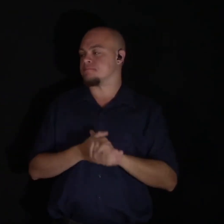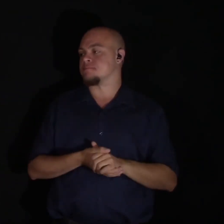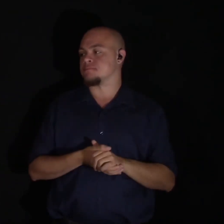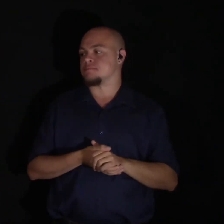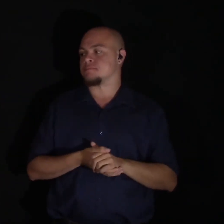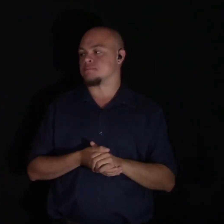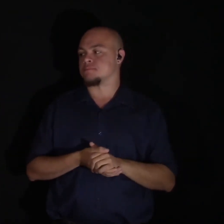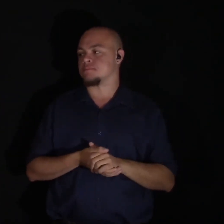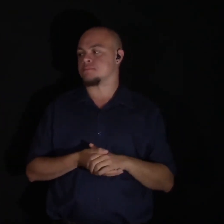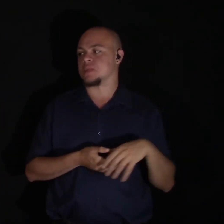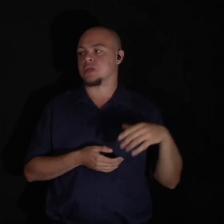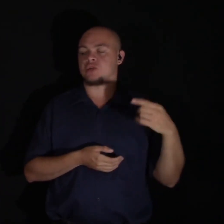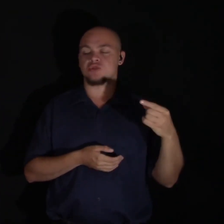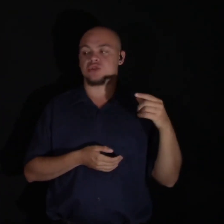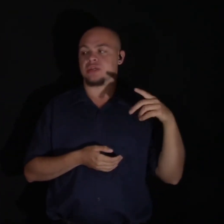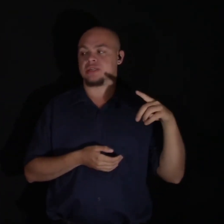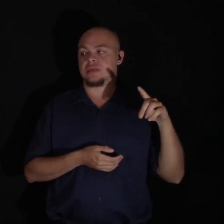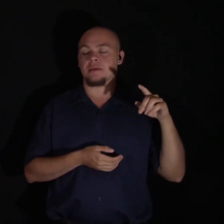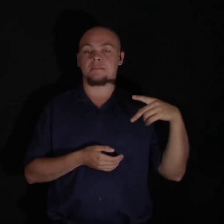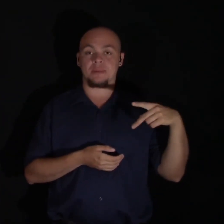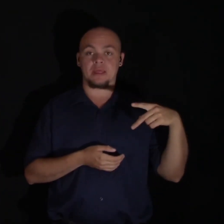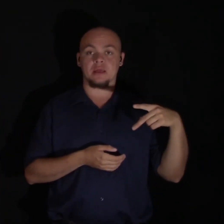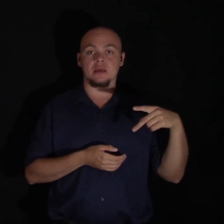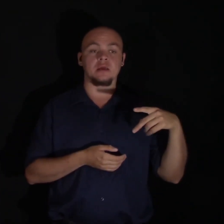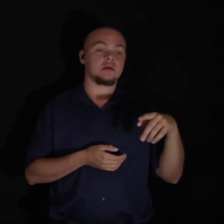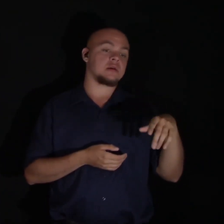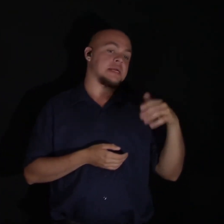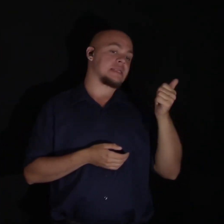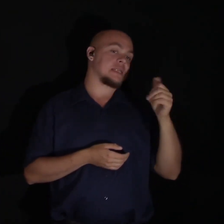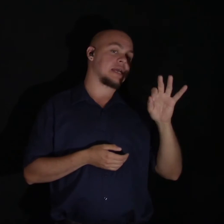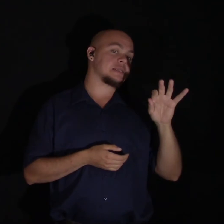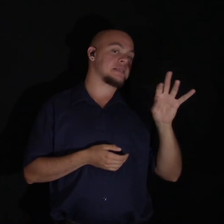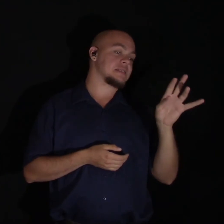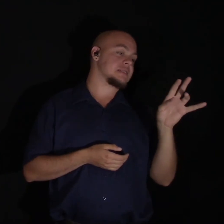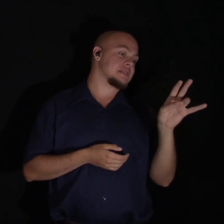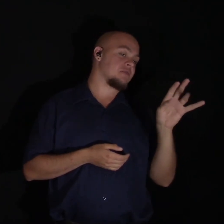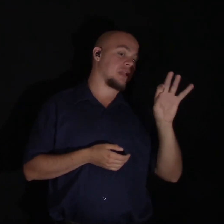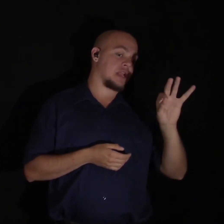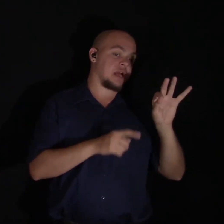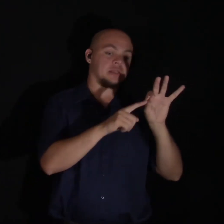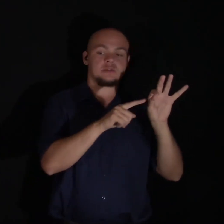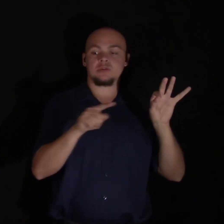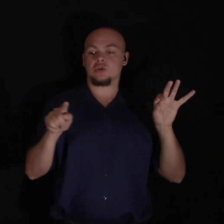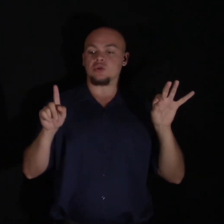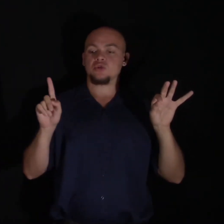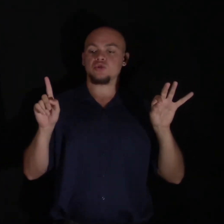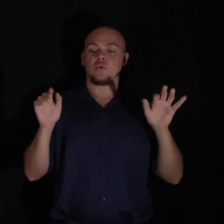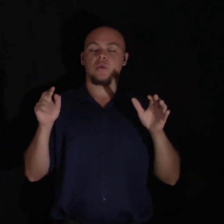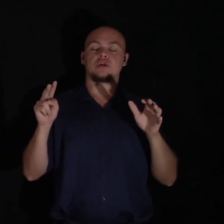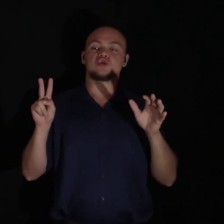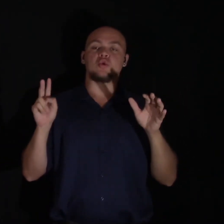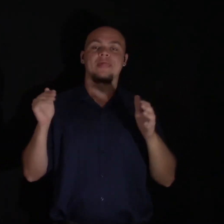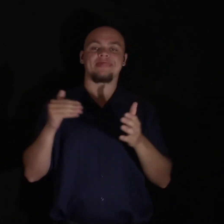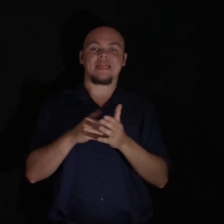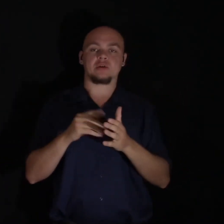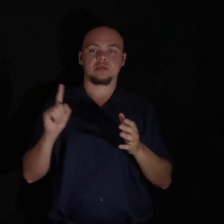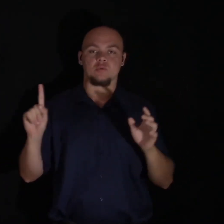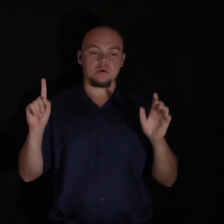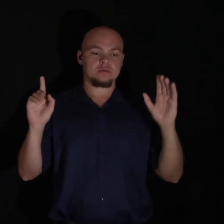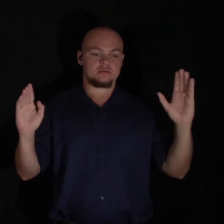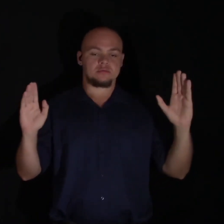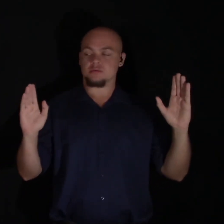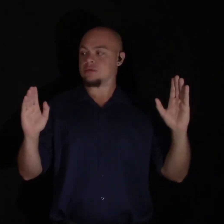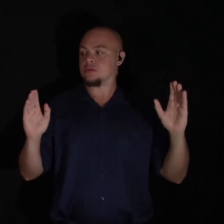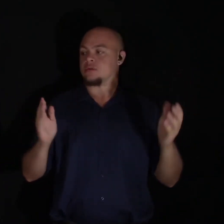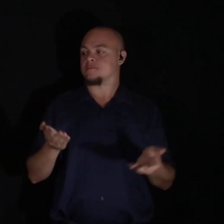So this is the GDP per capita of Afghanistan between 1979 and 2001. And it didn't occur to me until I put this slide